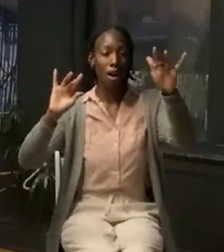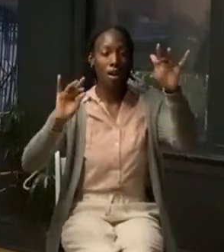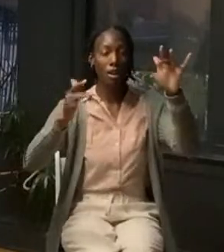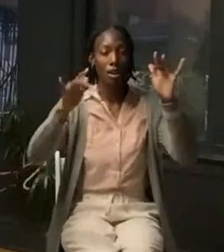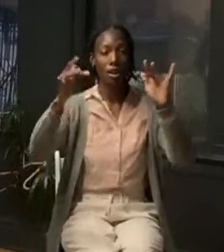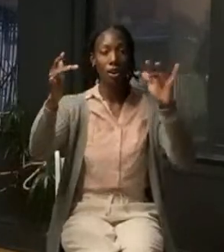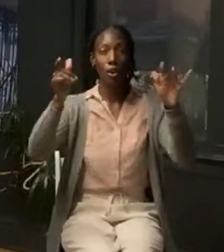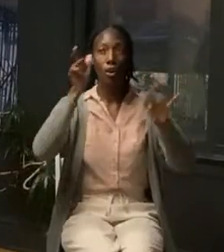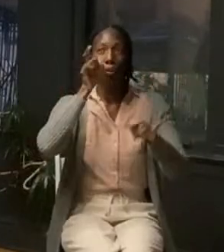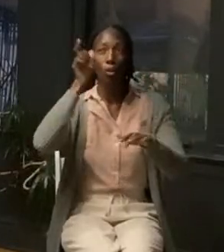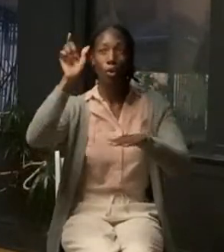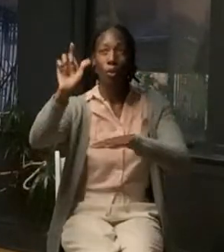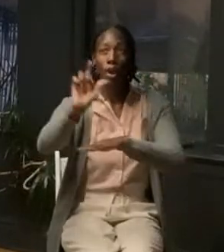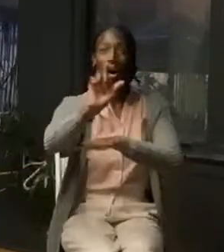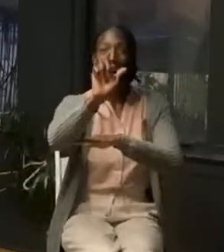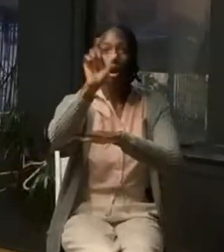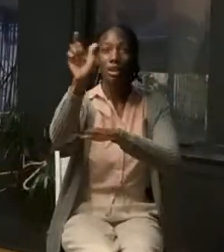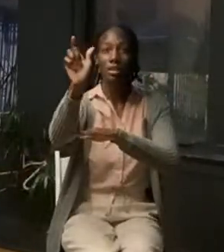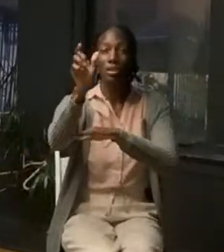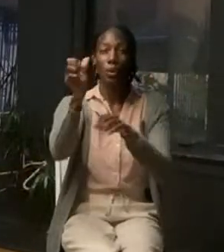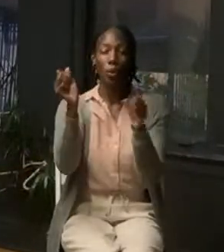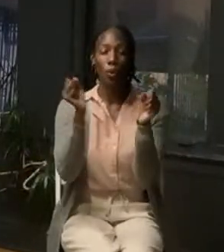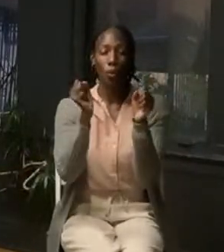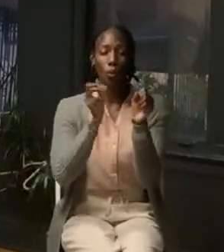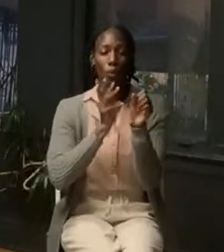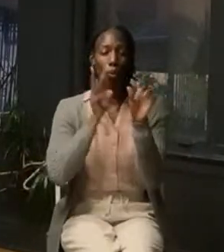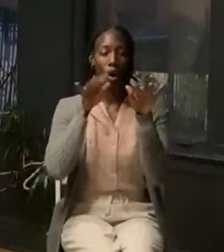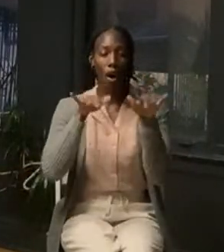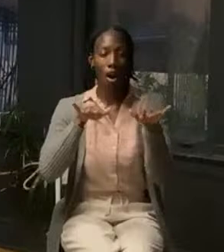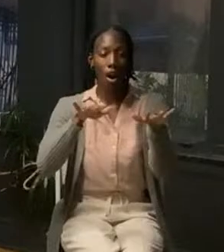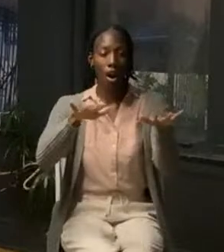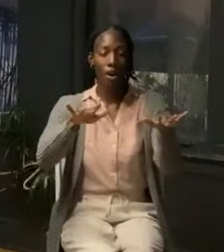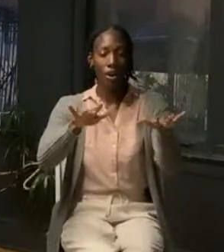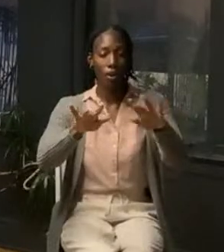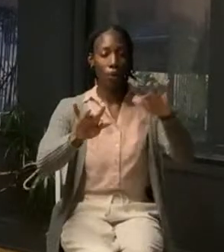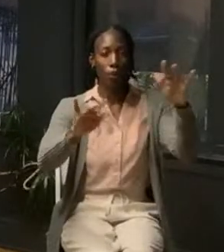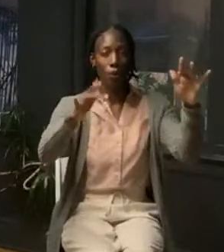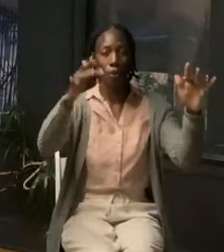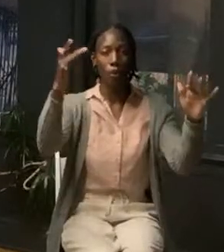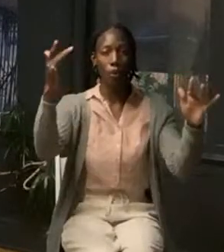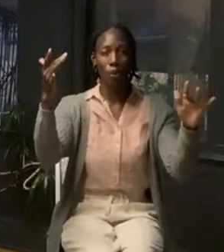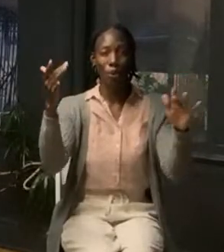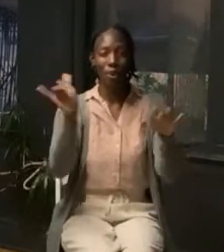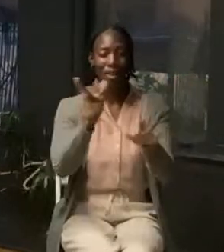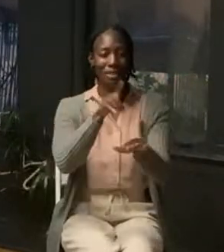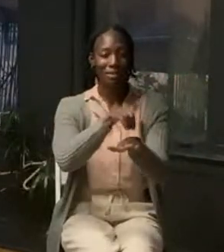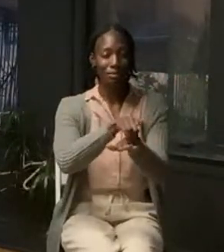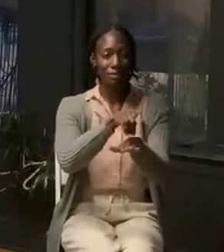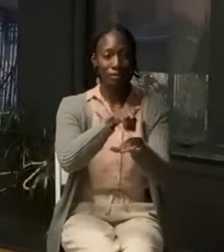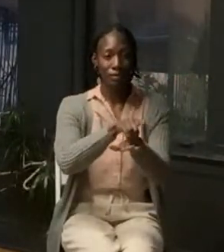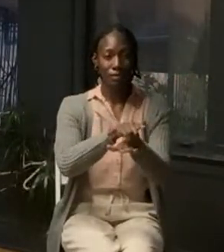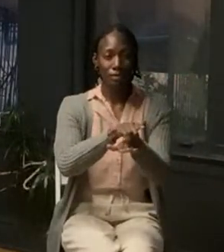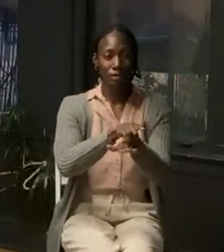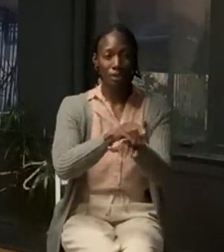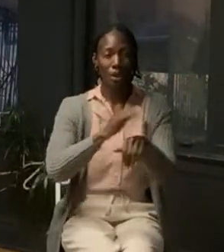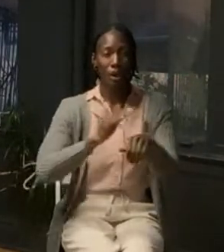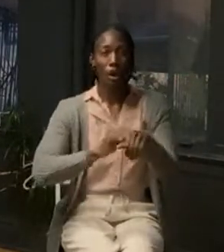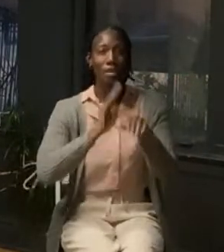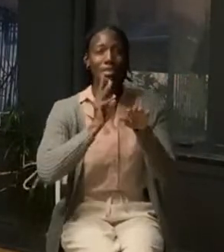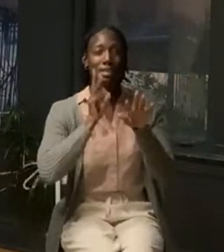diamond reflections. sparkles on the